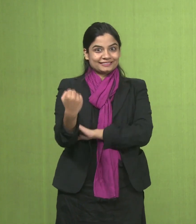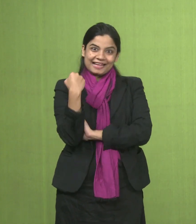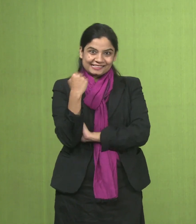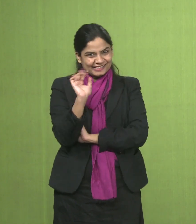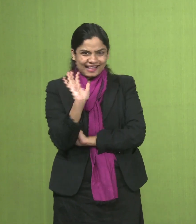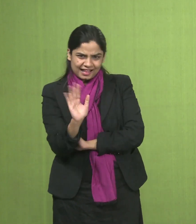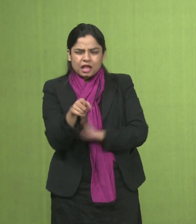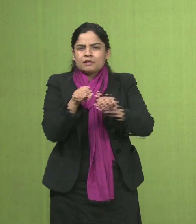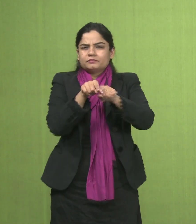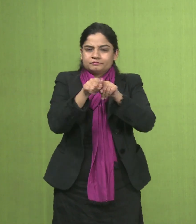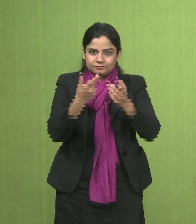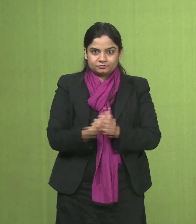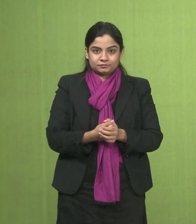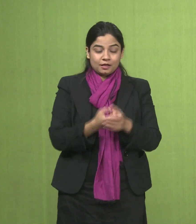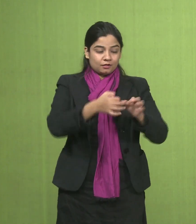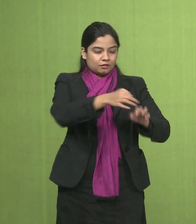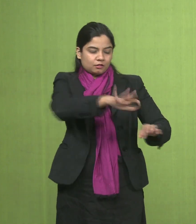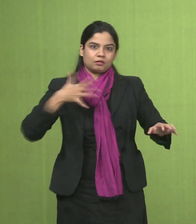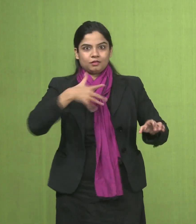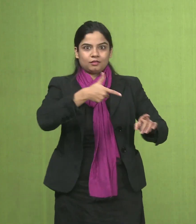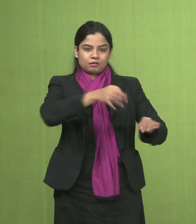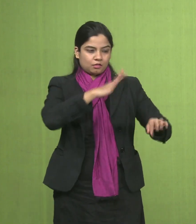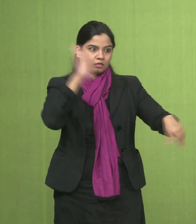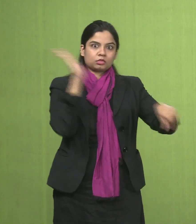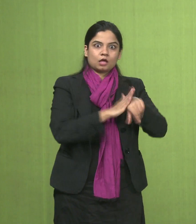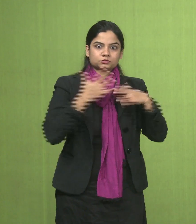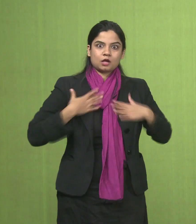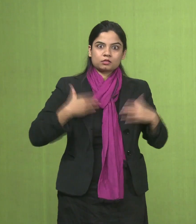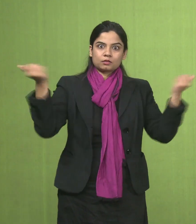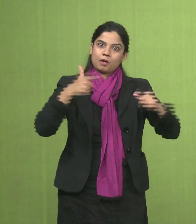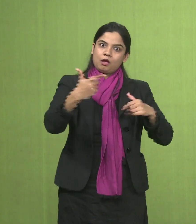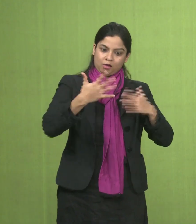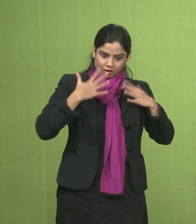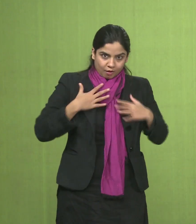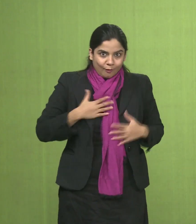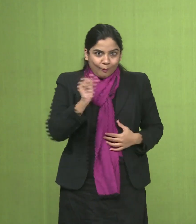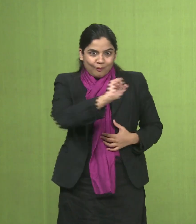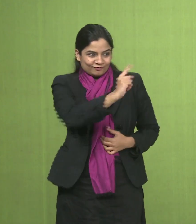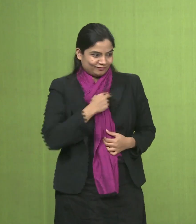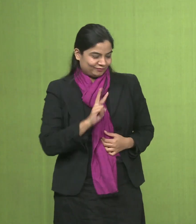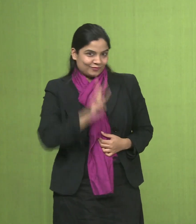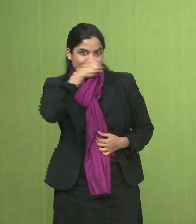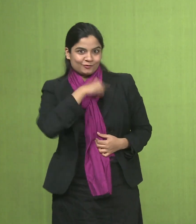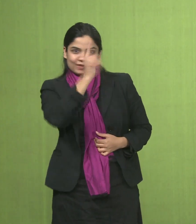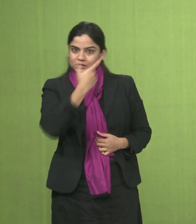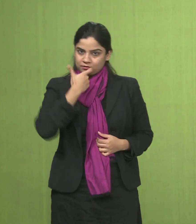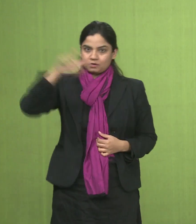Under right to safety, let me give you examples. For example, electrical appliances that are unsafe. You